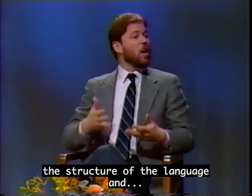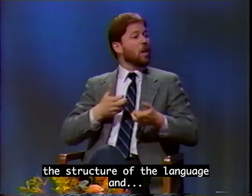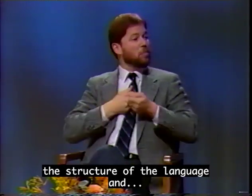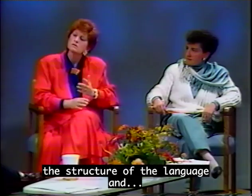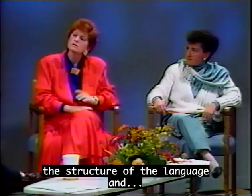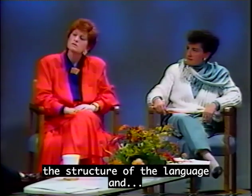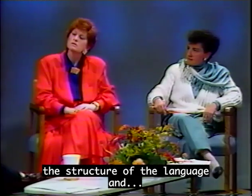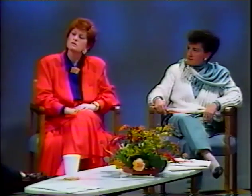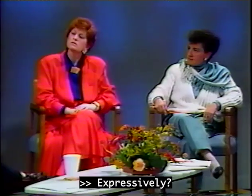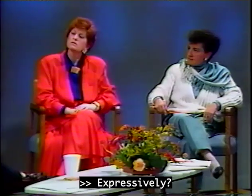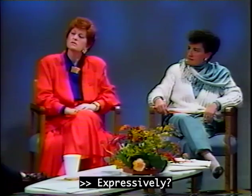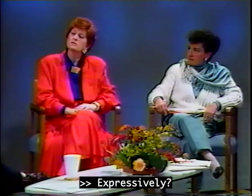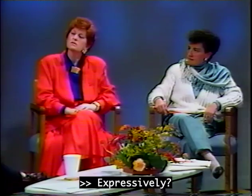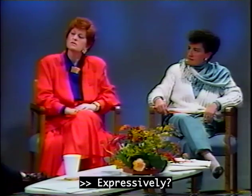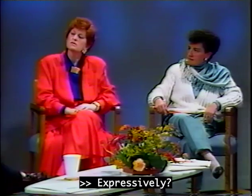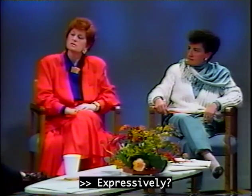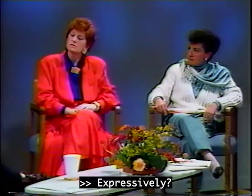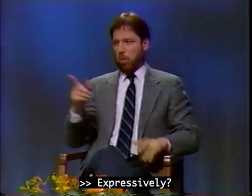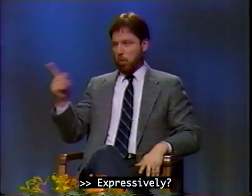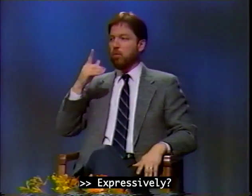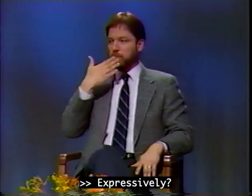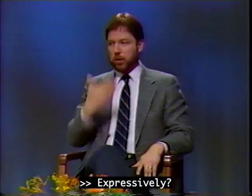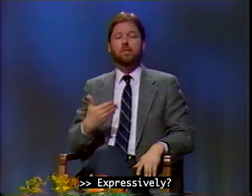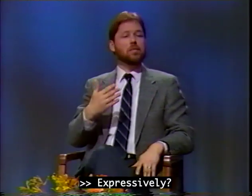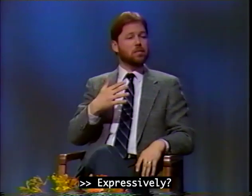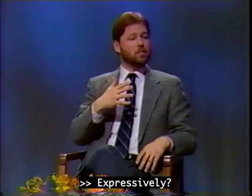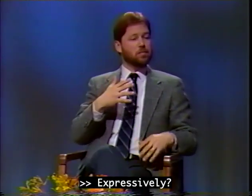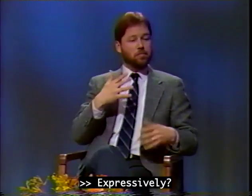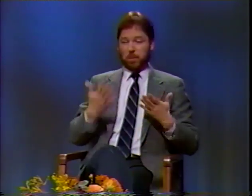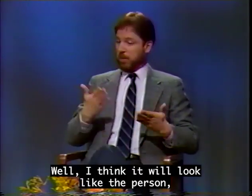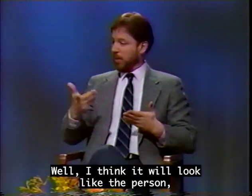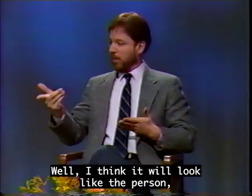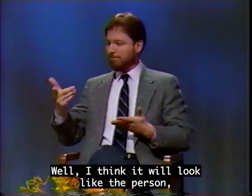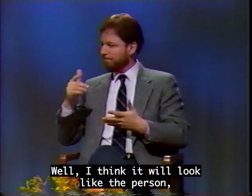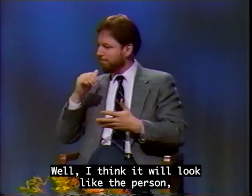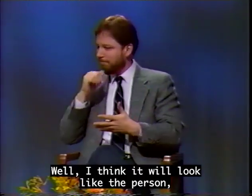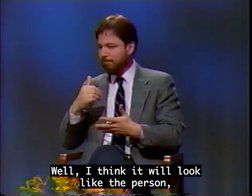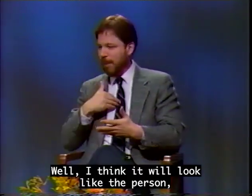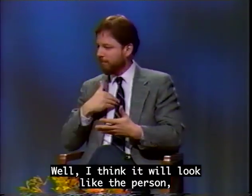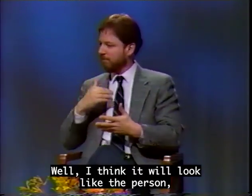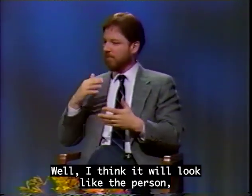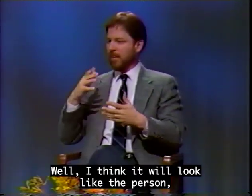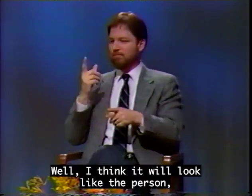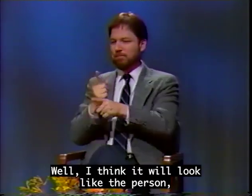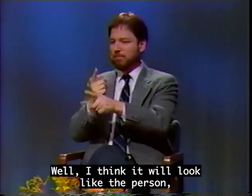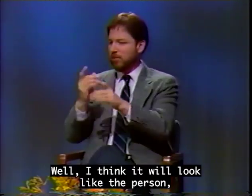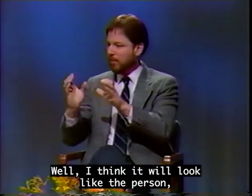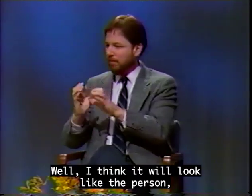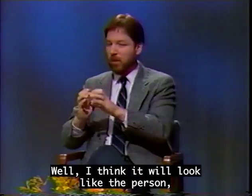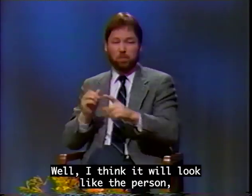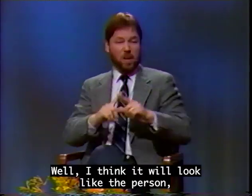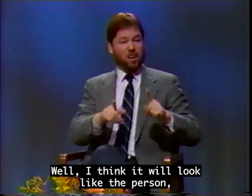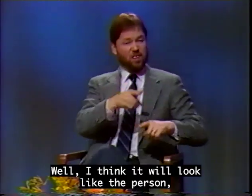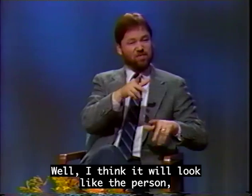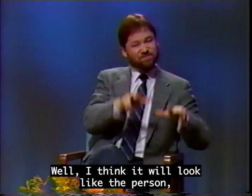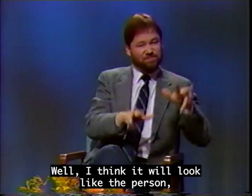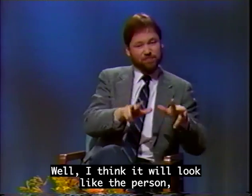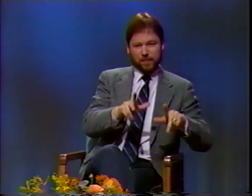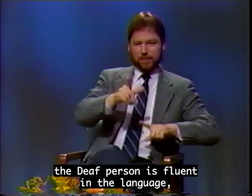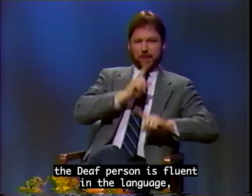the language. And expressively? Well, I think it will look like